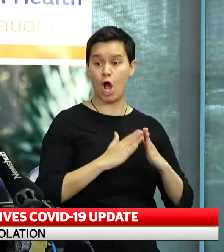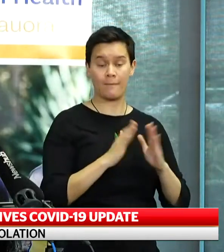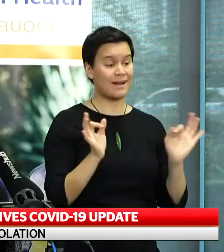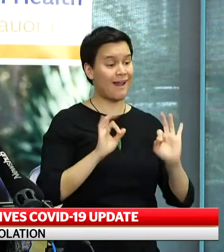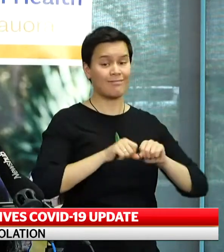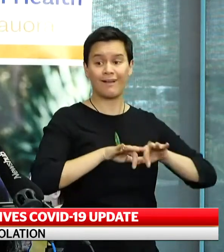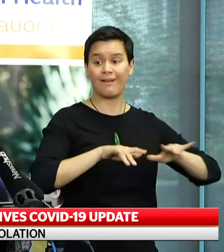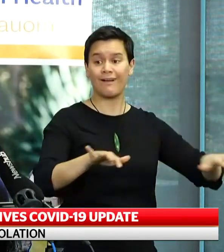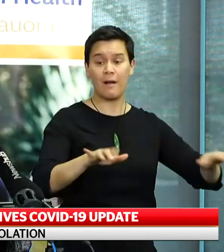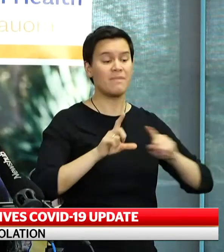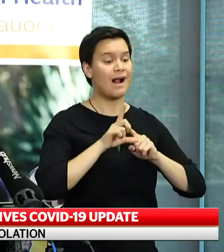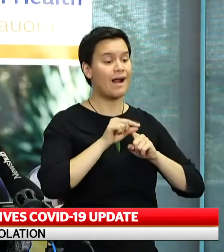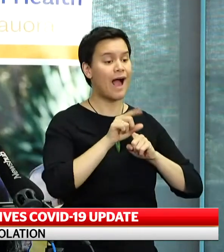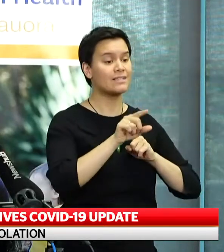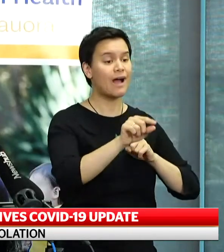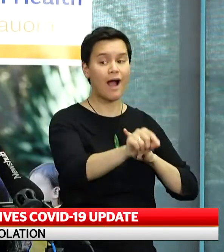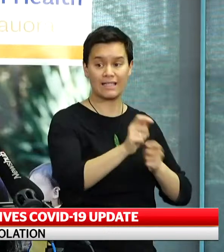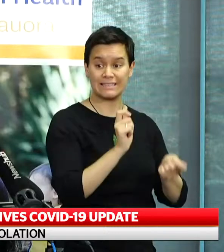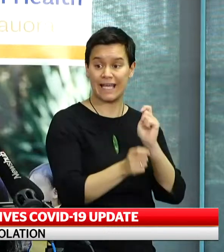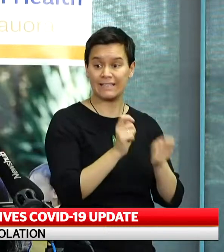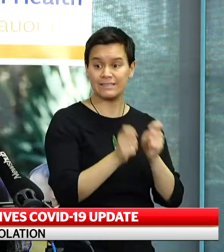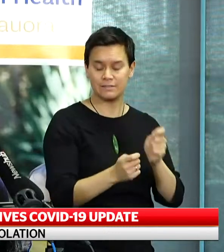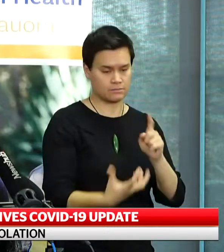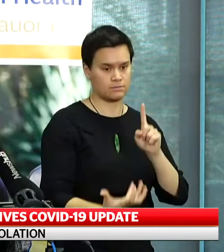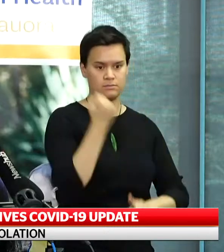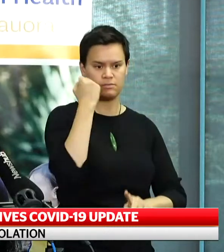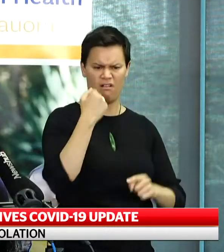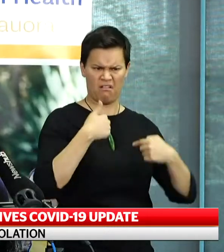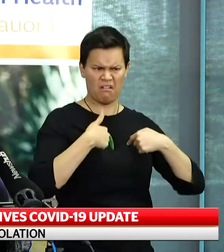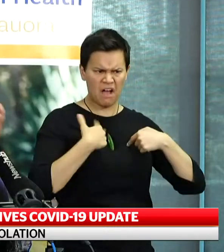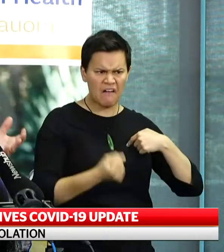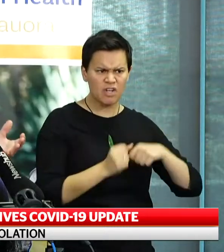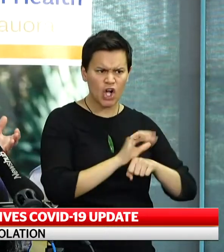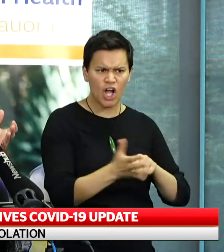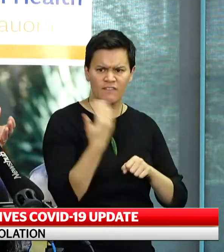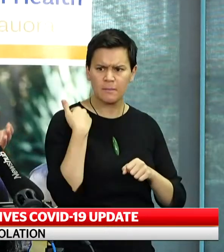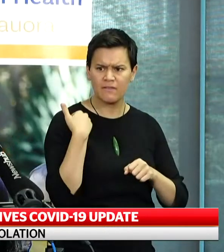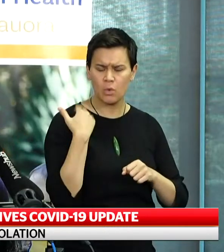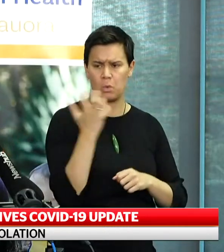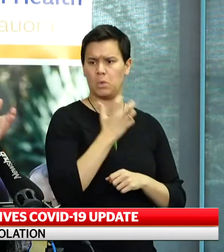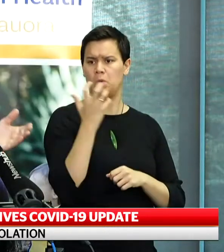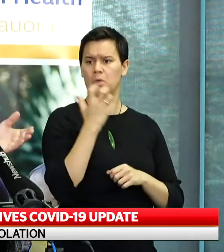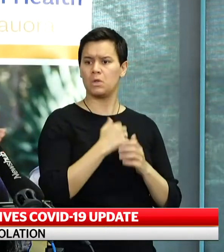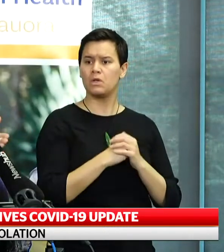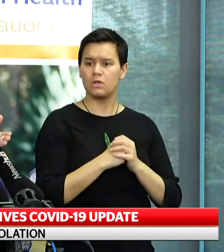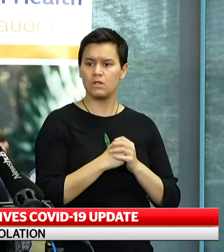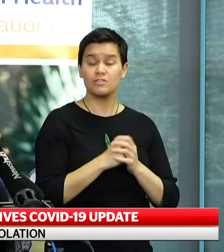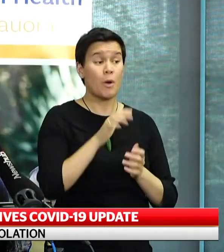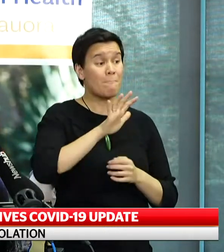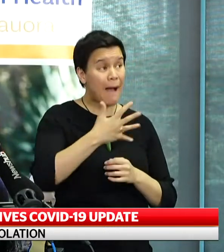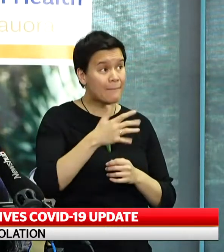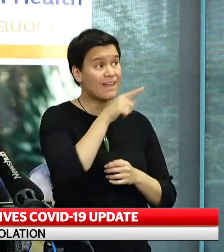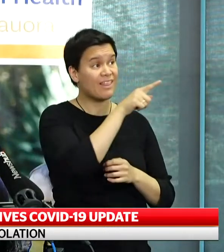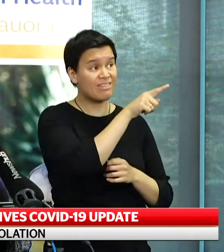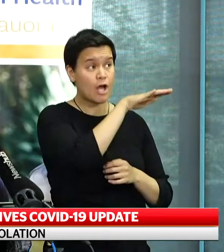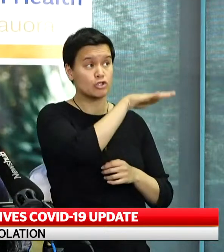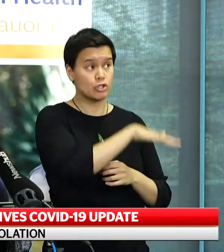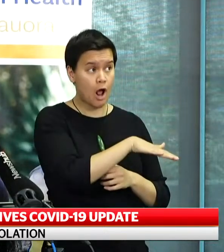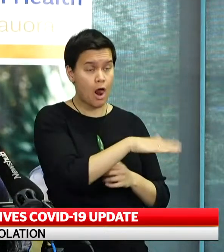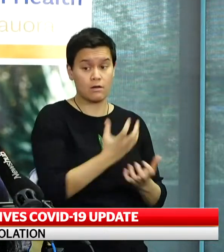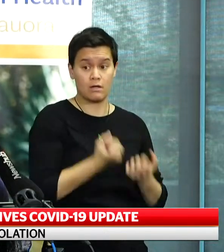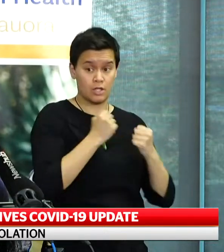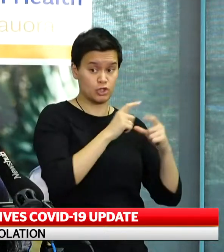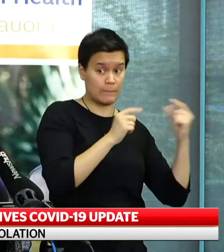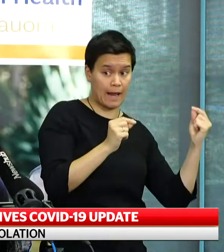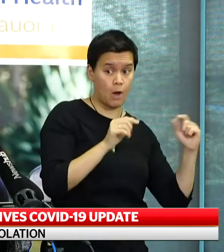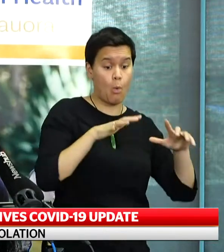and serology showed that they had in fact been infected. So it's a possibility that it happened before they returned to New Zealand, or indeed